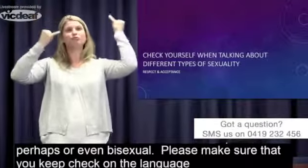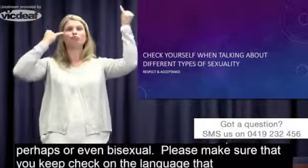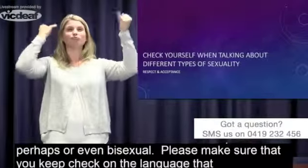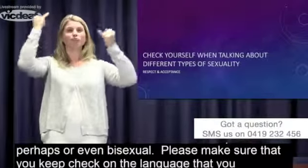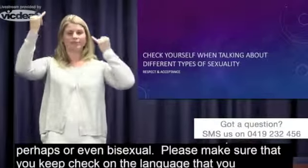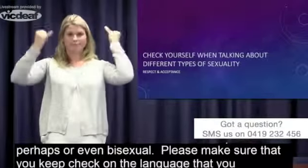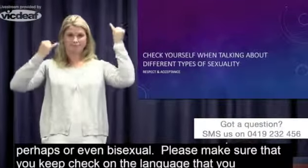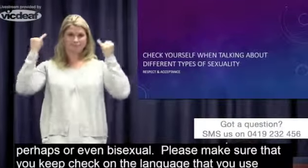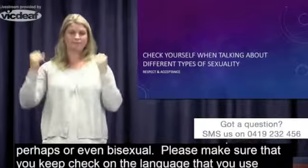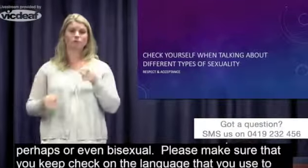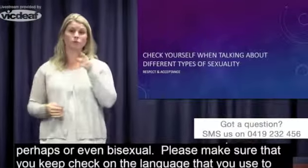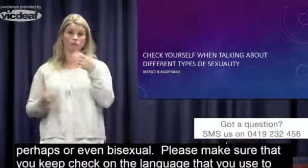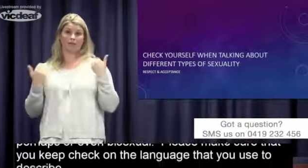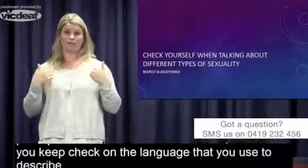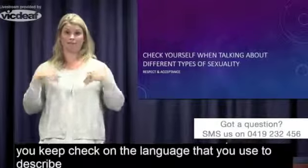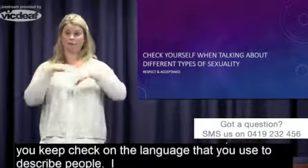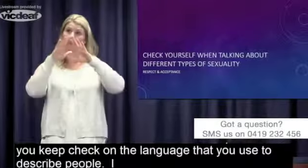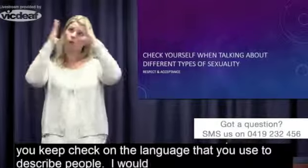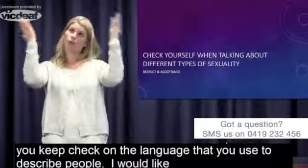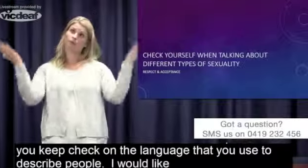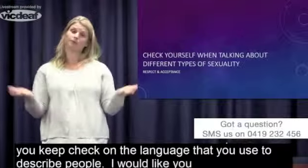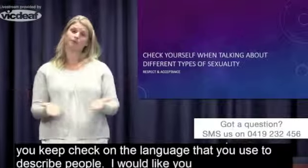I'd like you to imagine a world